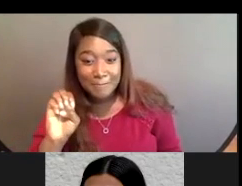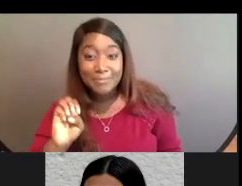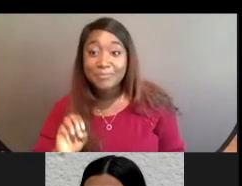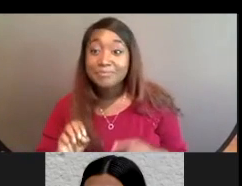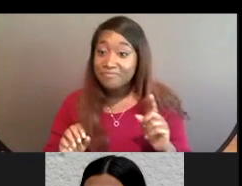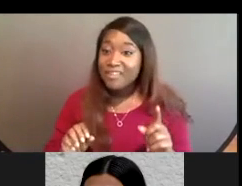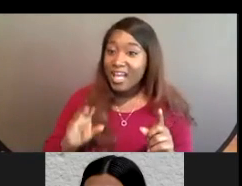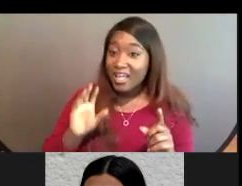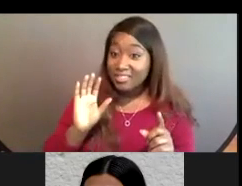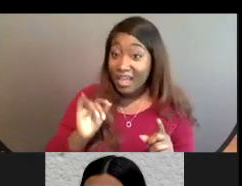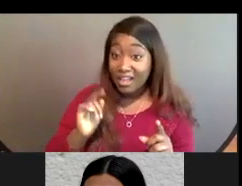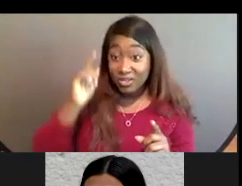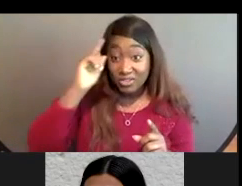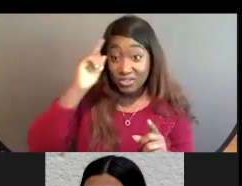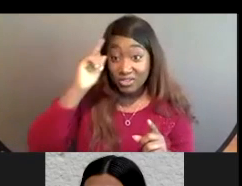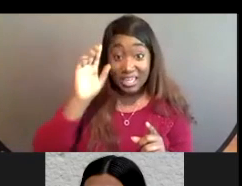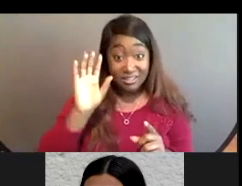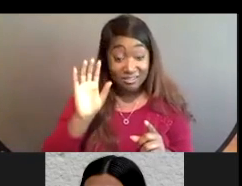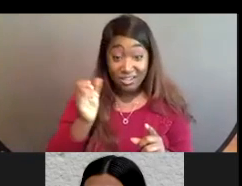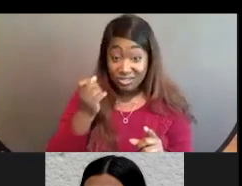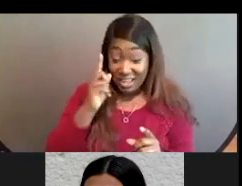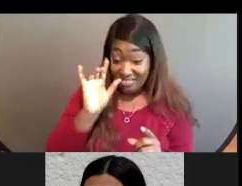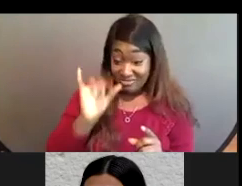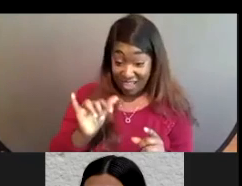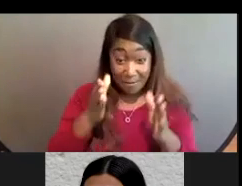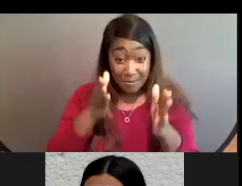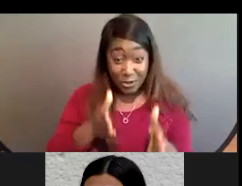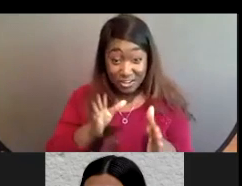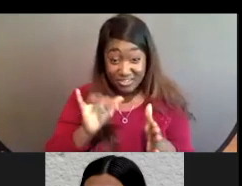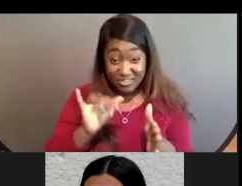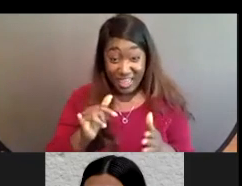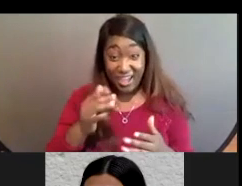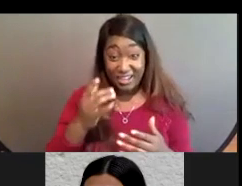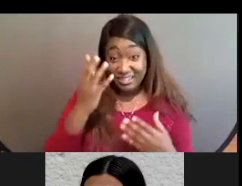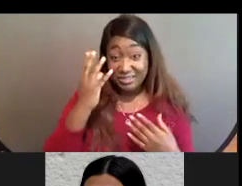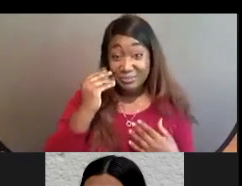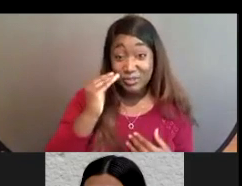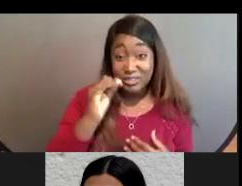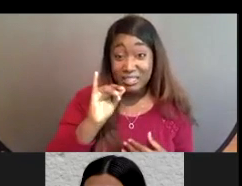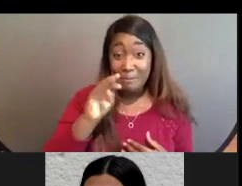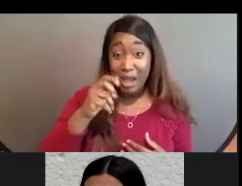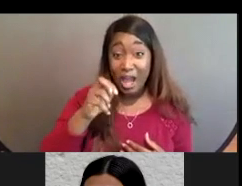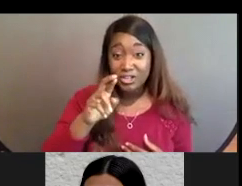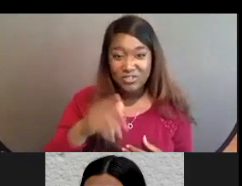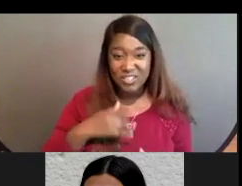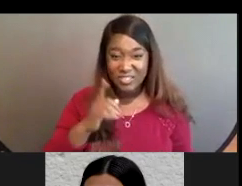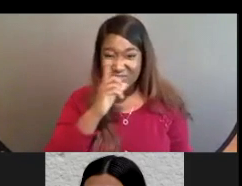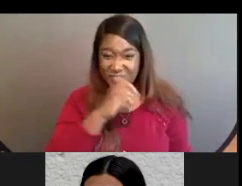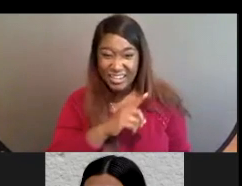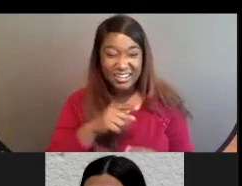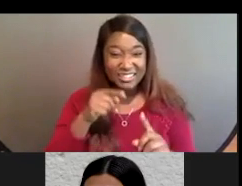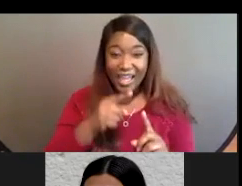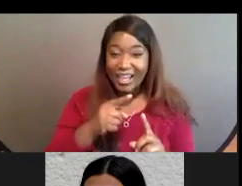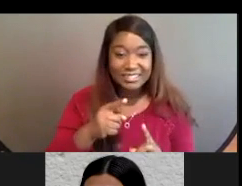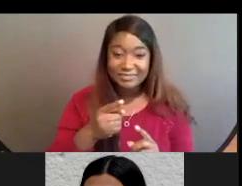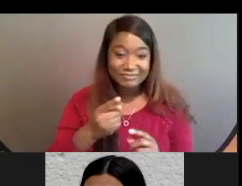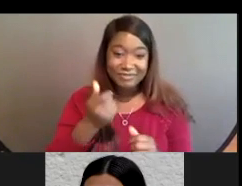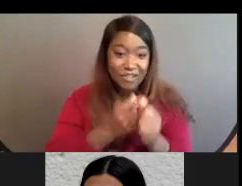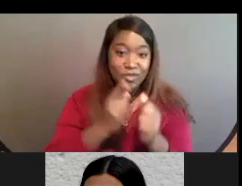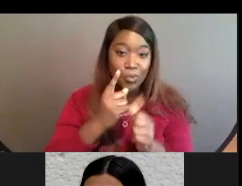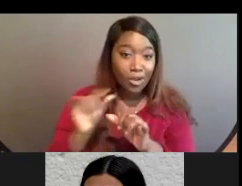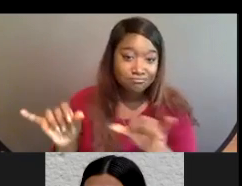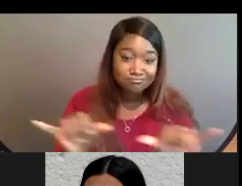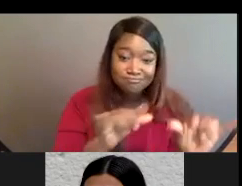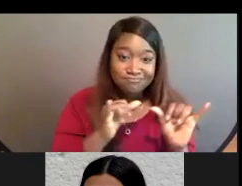person, that experience lives in all of us, right? I mean, I think it's just, you know, and it's not, it's, we always wonder, you know, gosh, do I really know what I'm